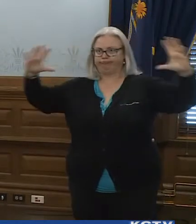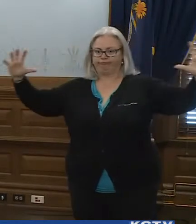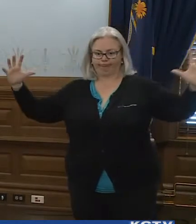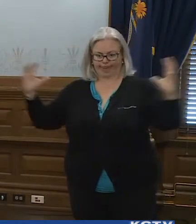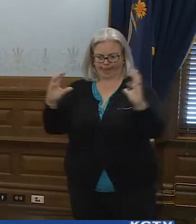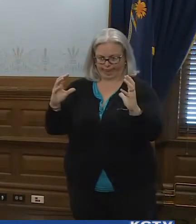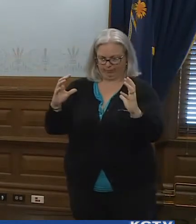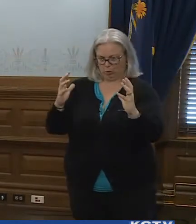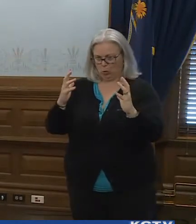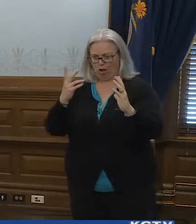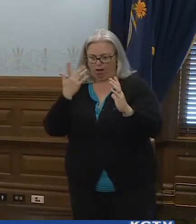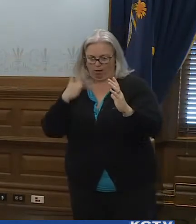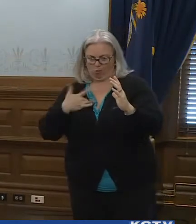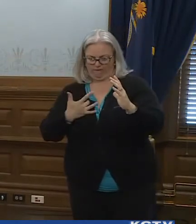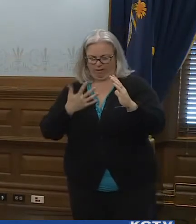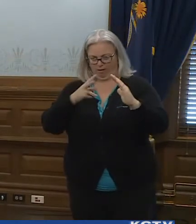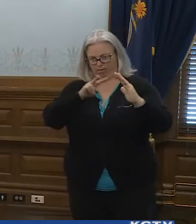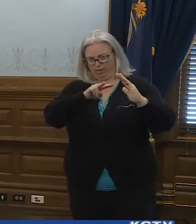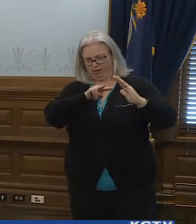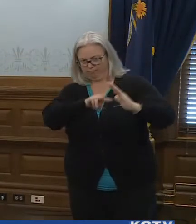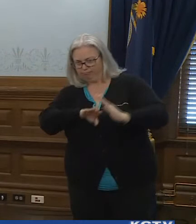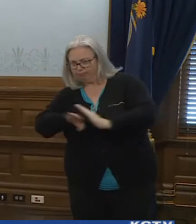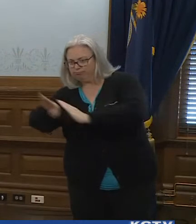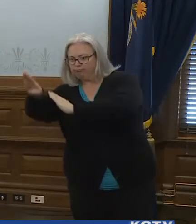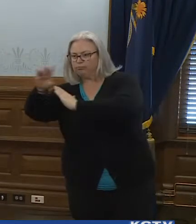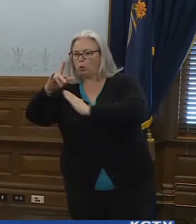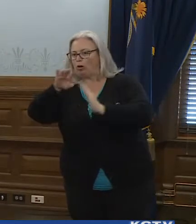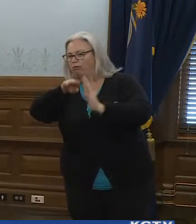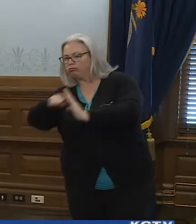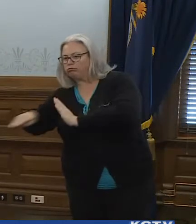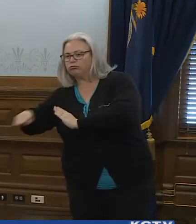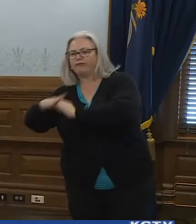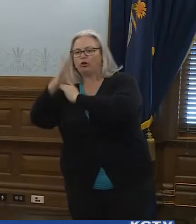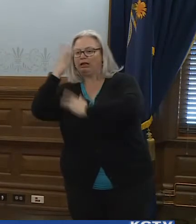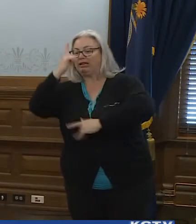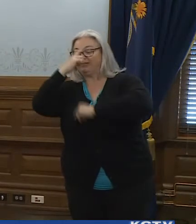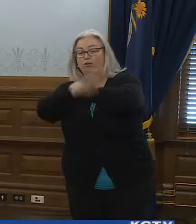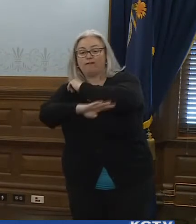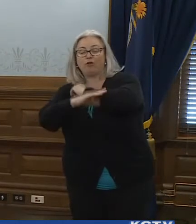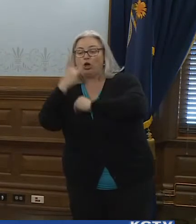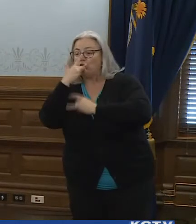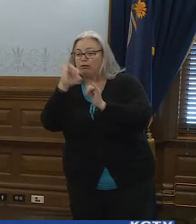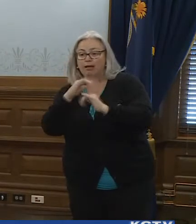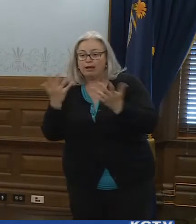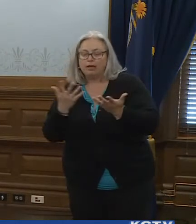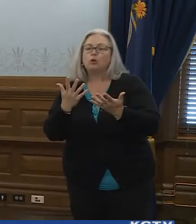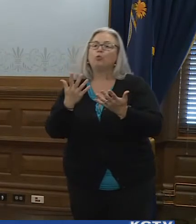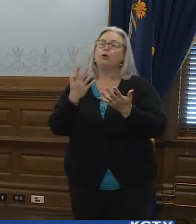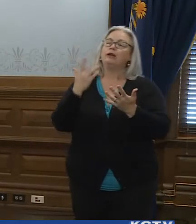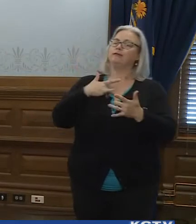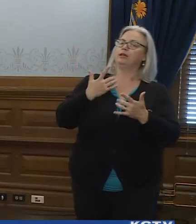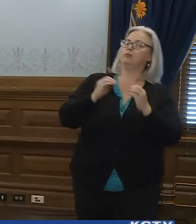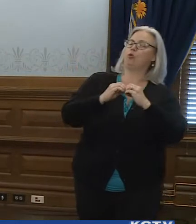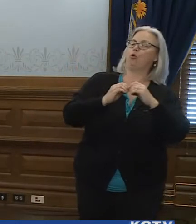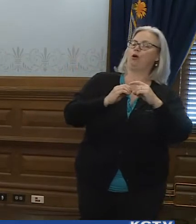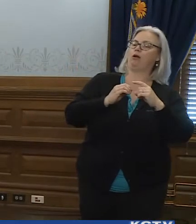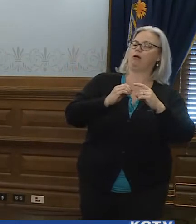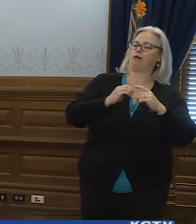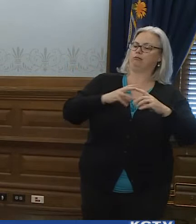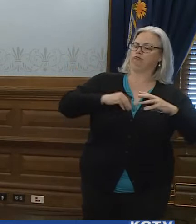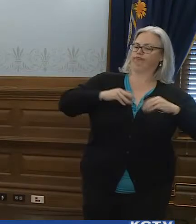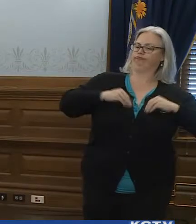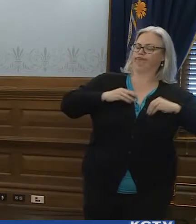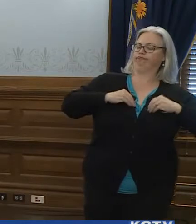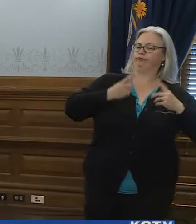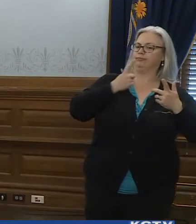trajectory of the illness curve going to look like for the fall? And we do believe that it'll be more favorable early. Then I think it